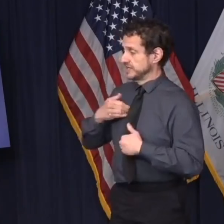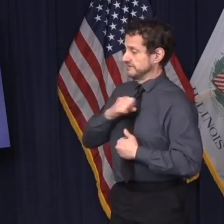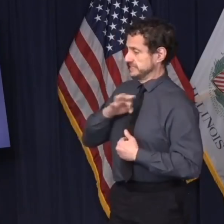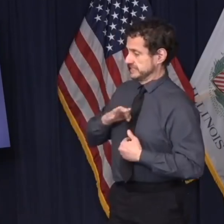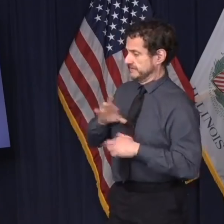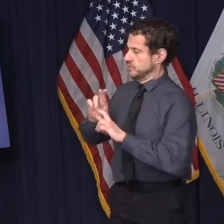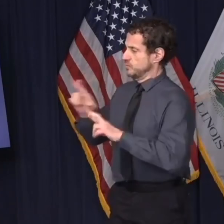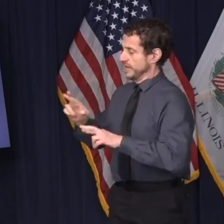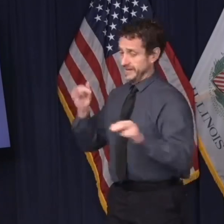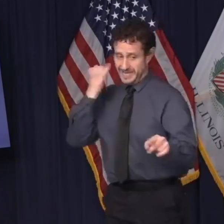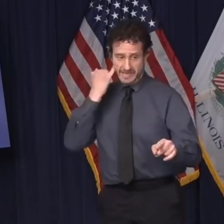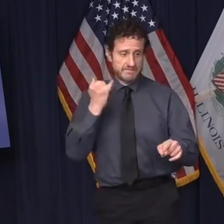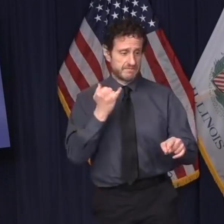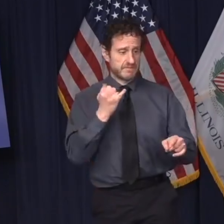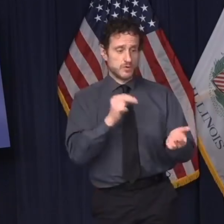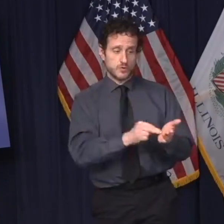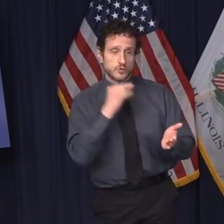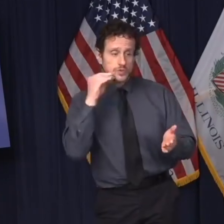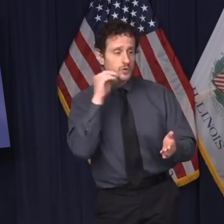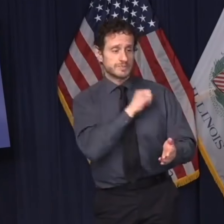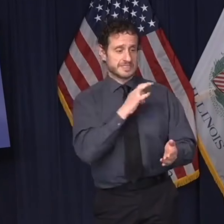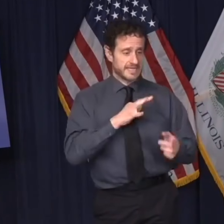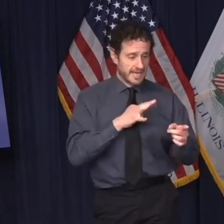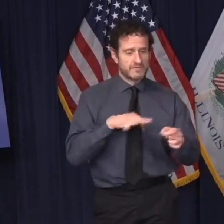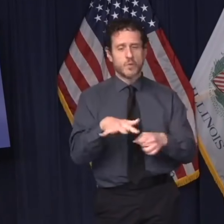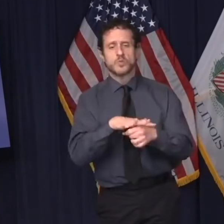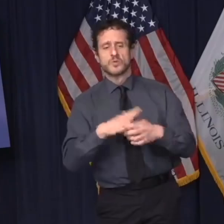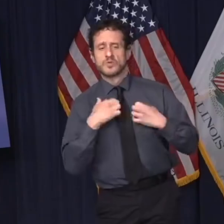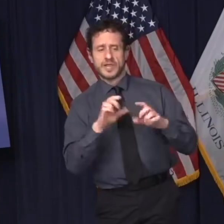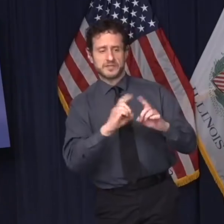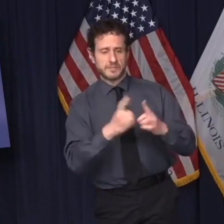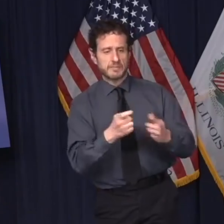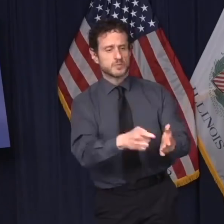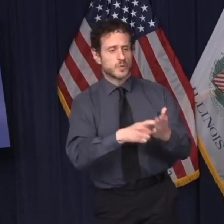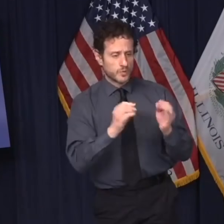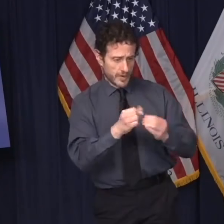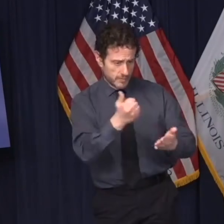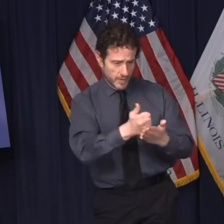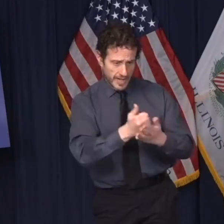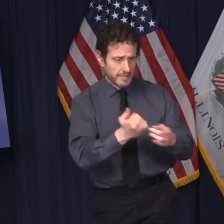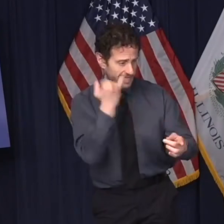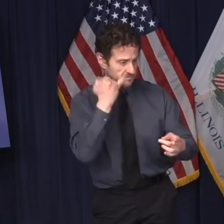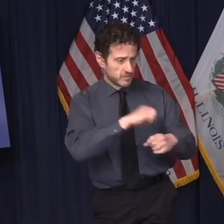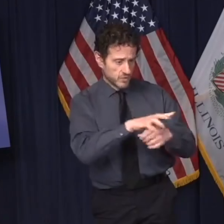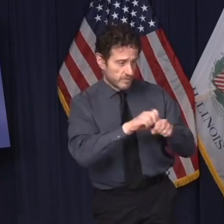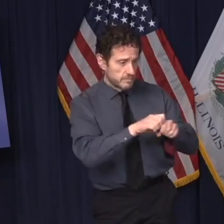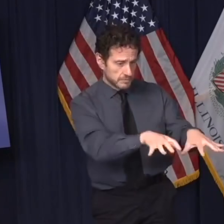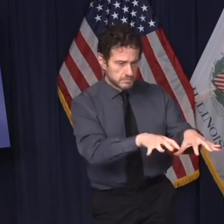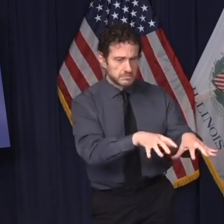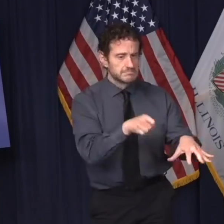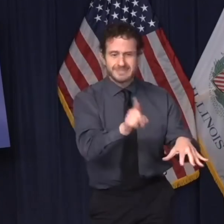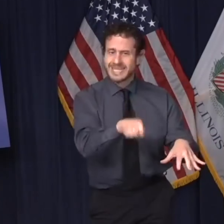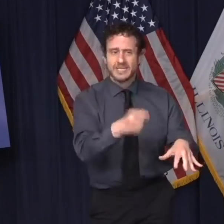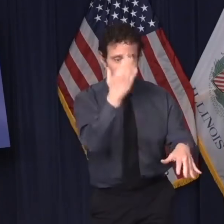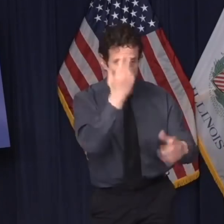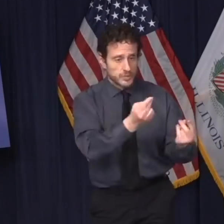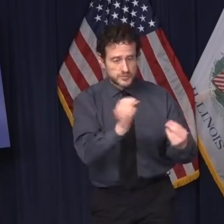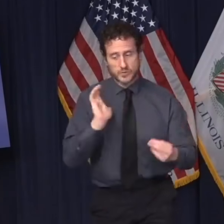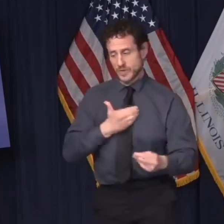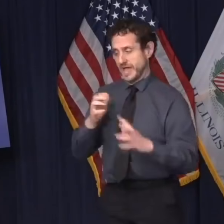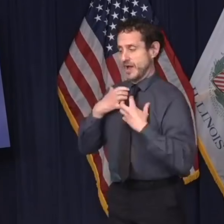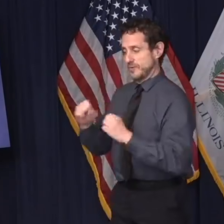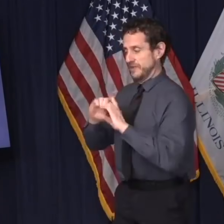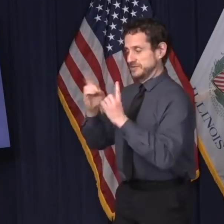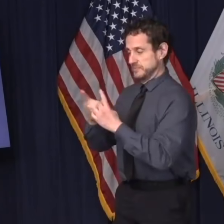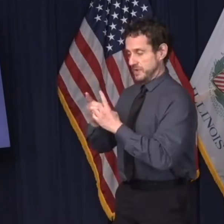to assist long-term care staff and local health departments in responding to an outbreak. Local health departments are